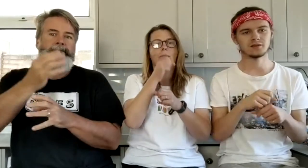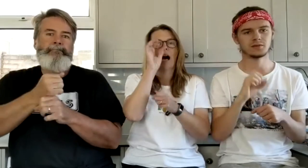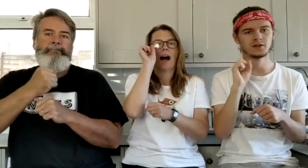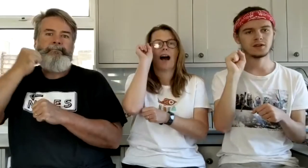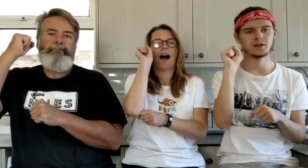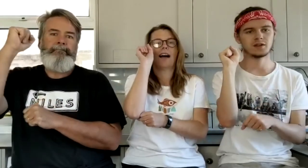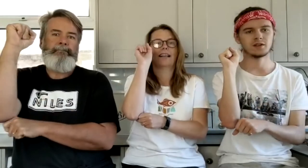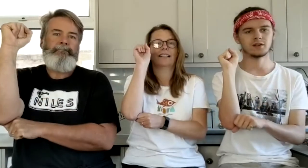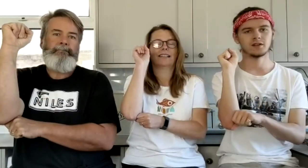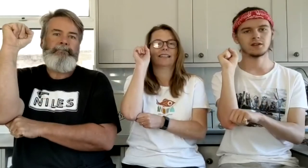head up